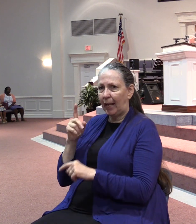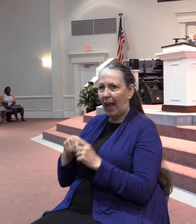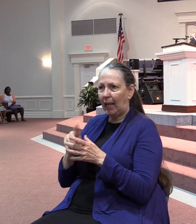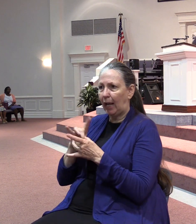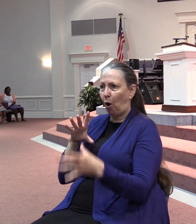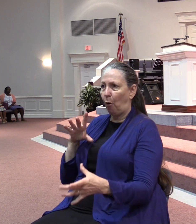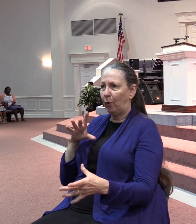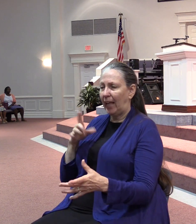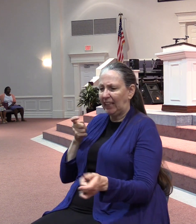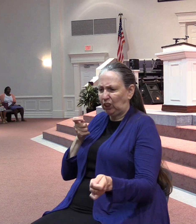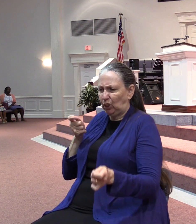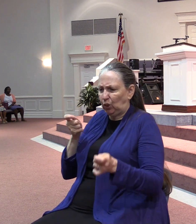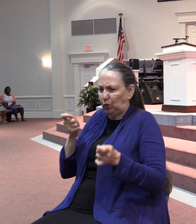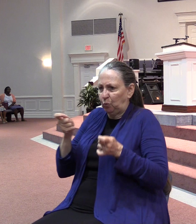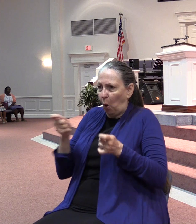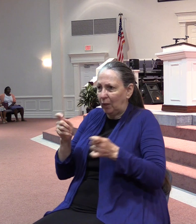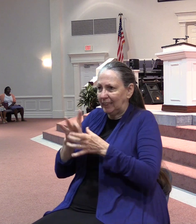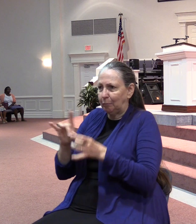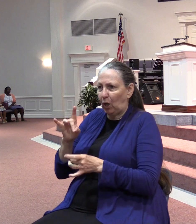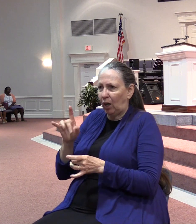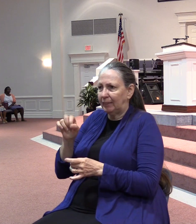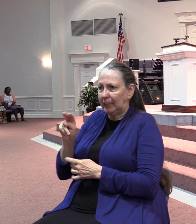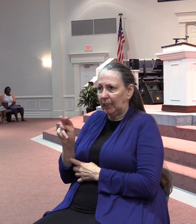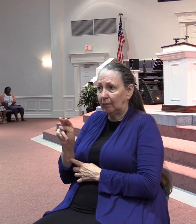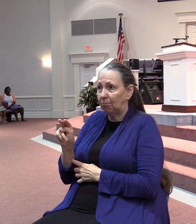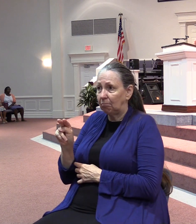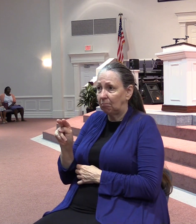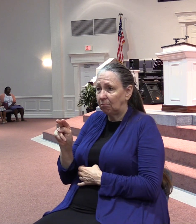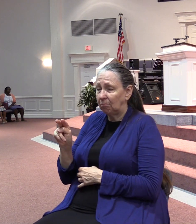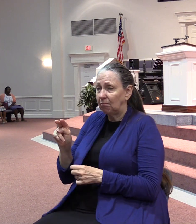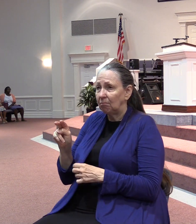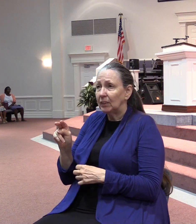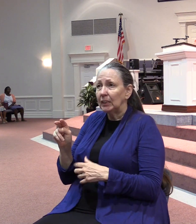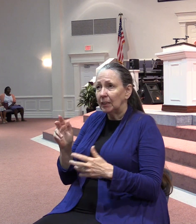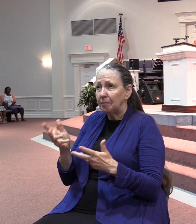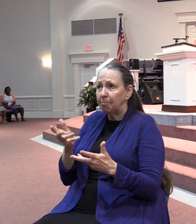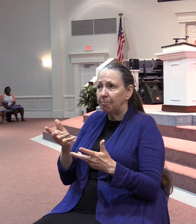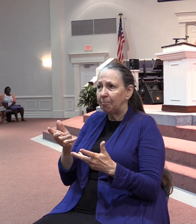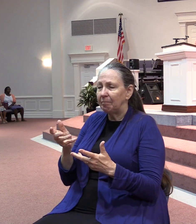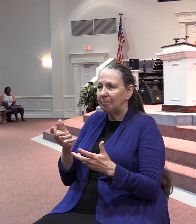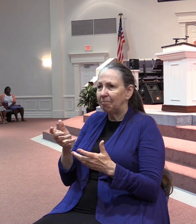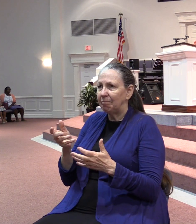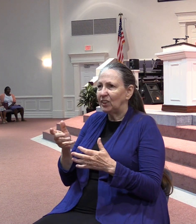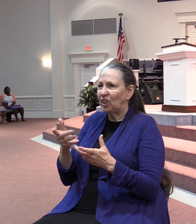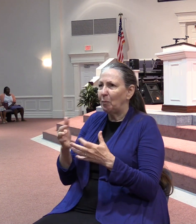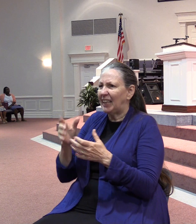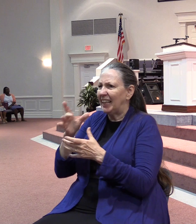It's that controlling spirit that kind of puts their hands around the neck of the preacher, trying to choke the